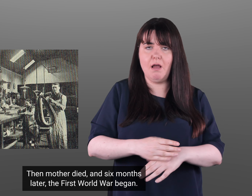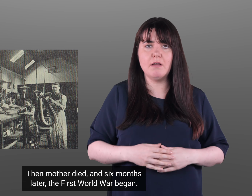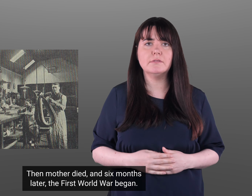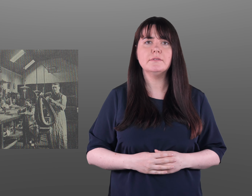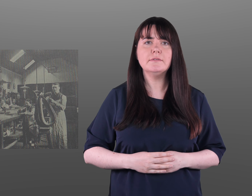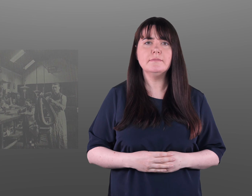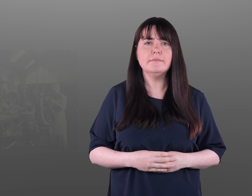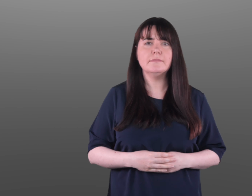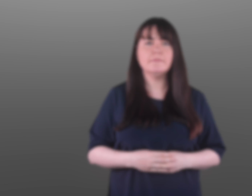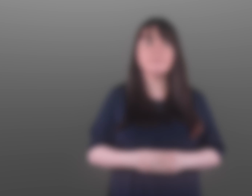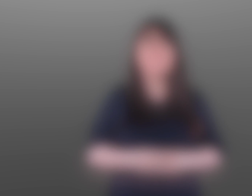began.